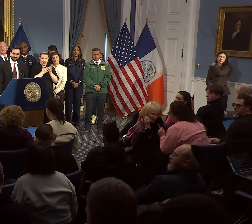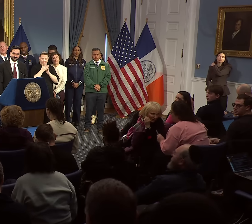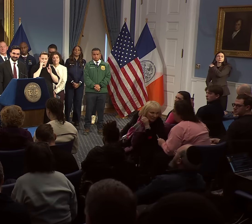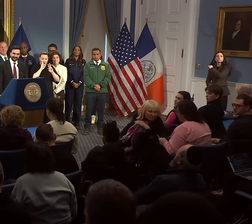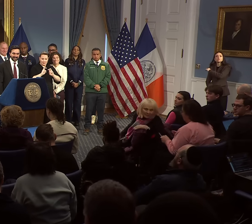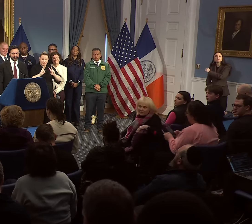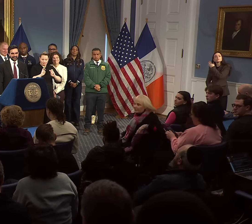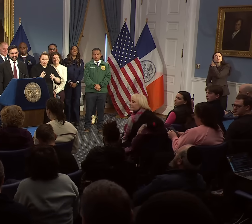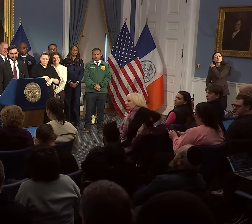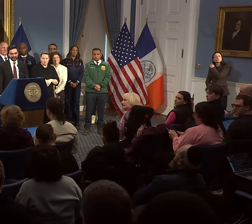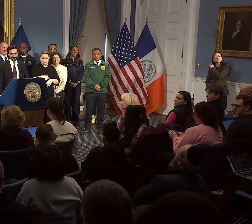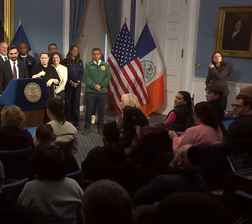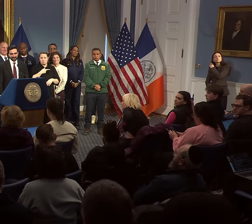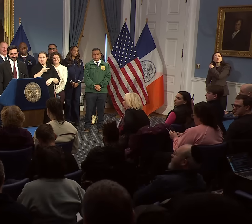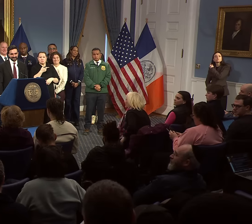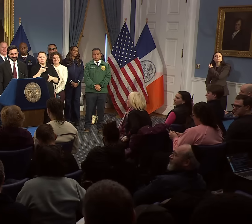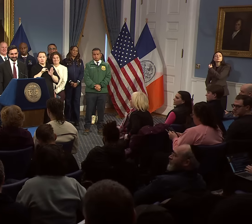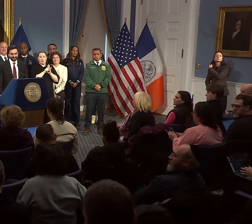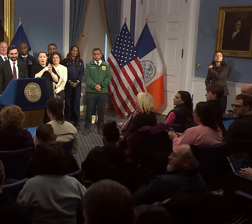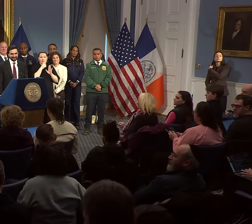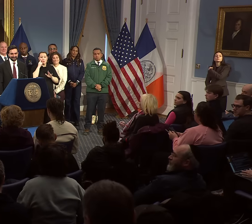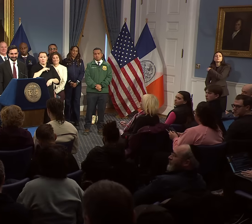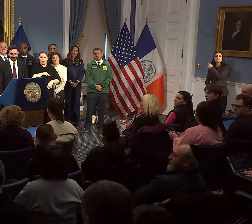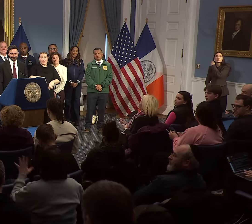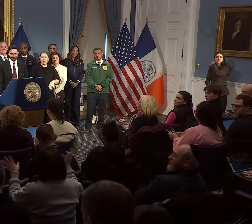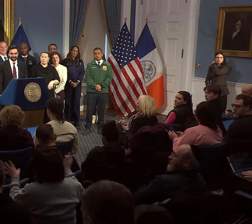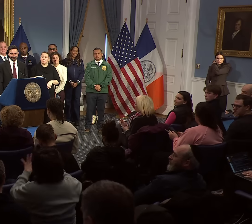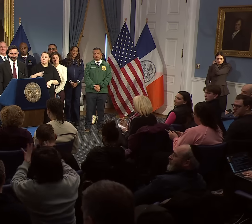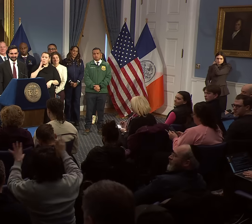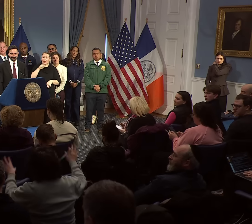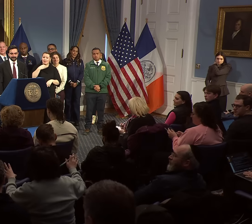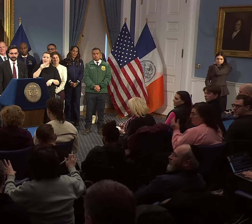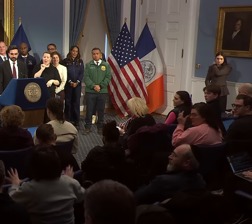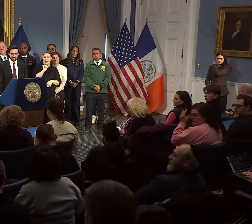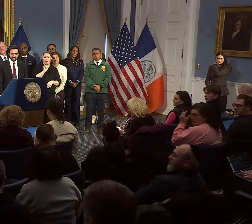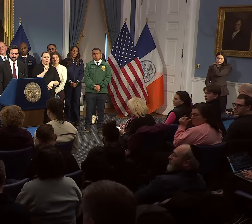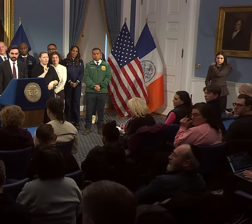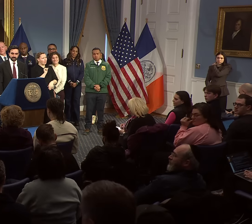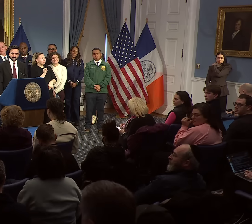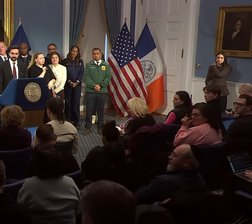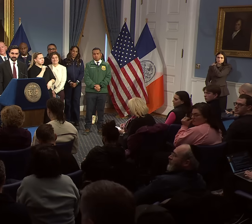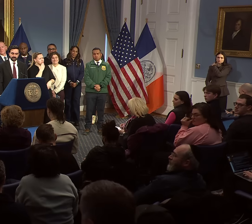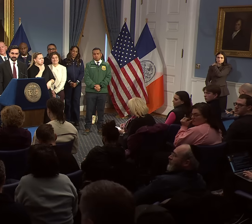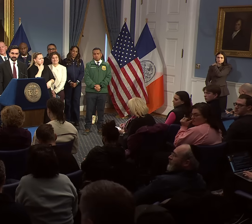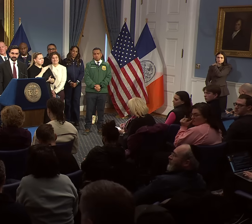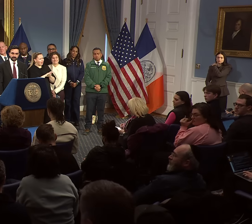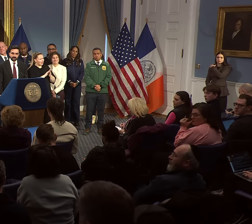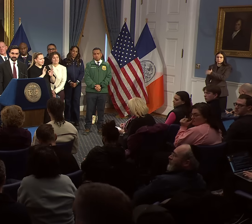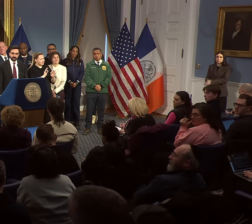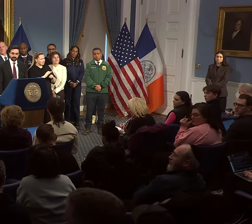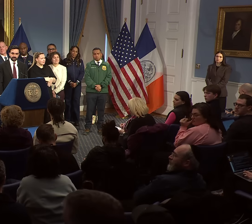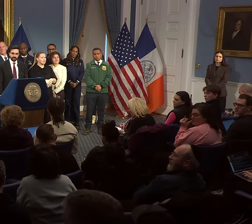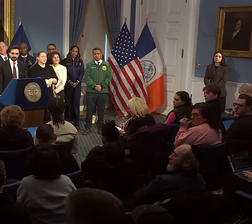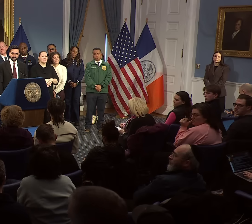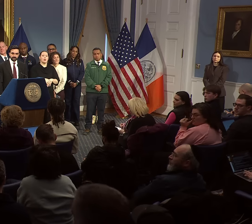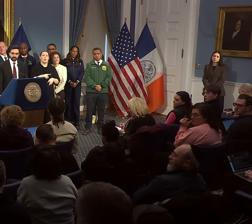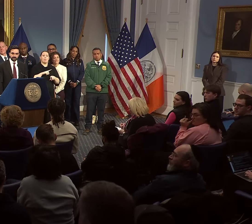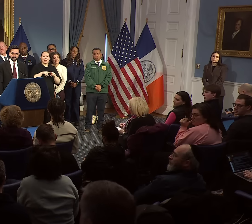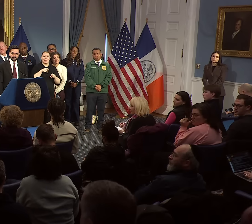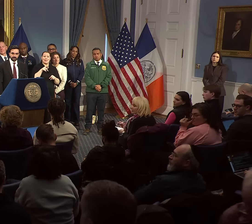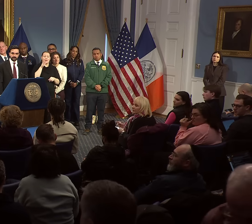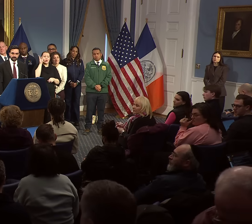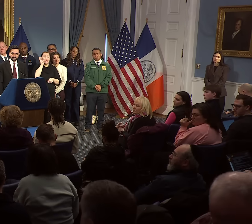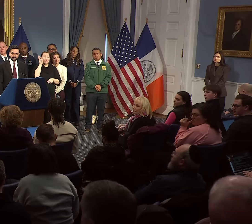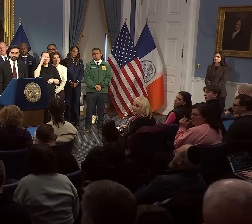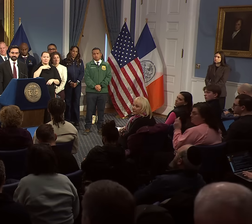an A. But one thing he was seeing, and he acknowledges this is not the city's responsibility, but he got complaints of people being stuck